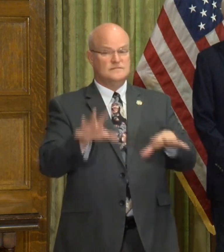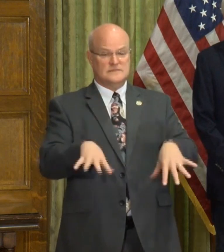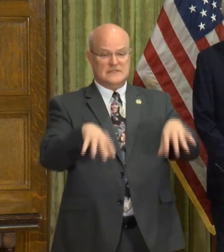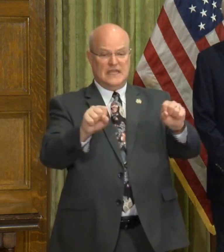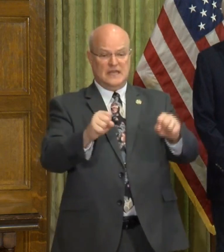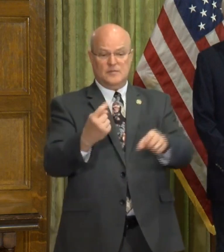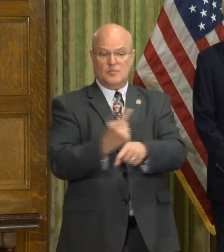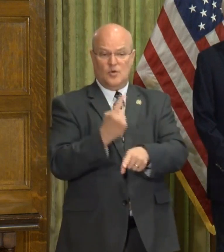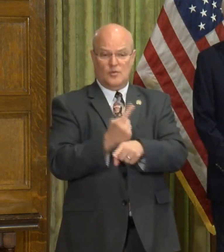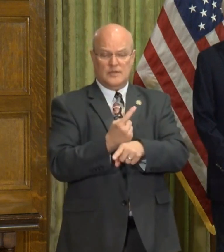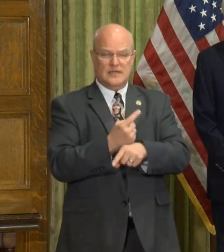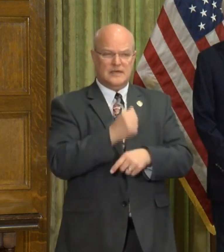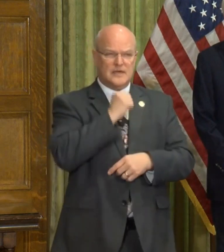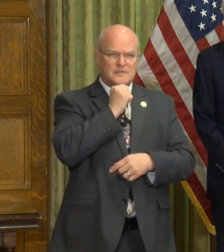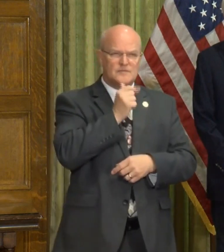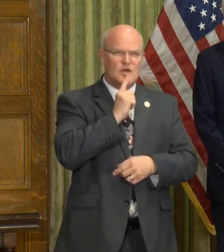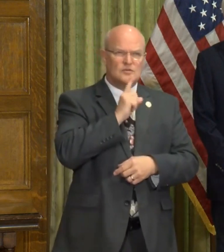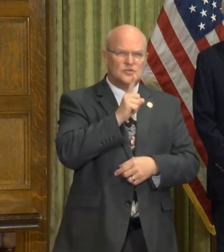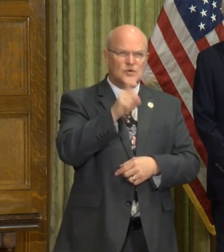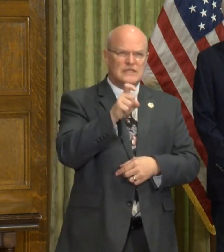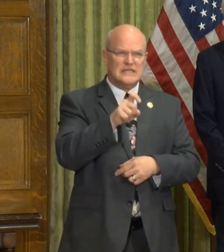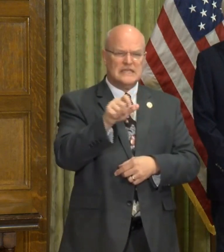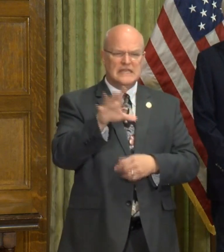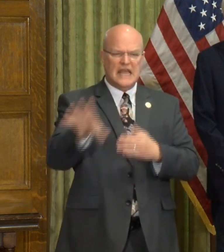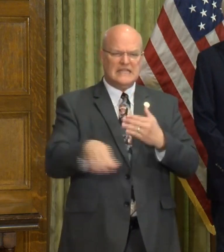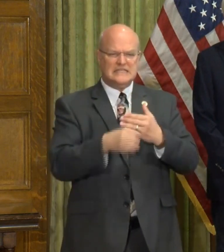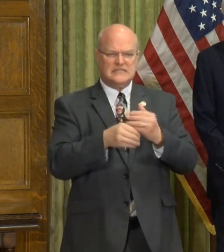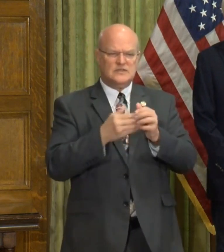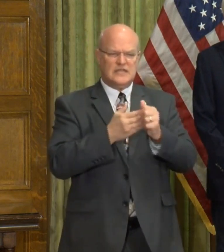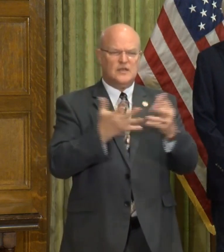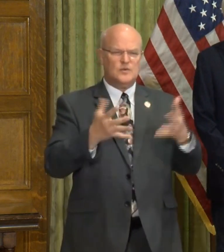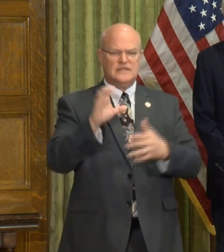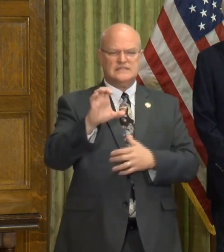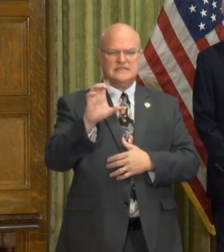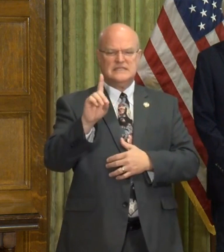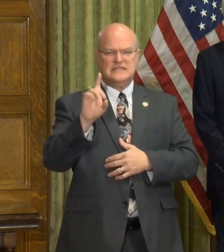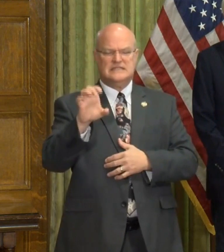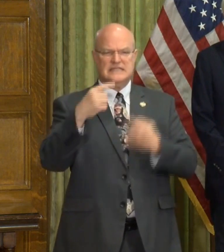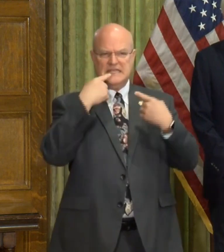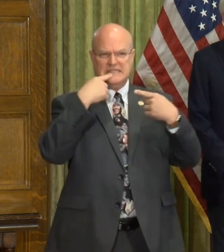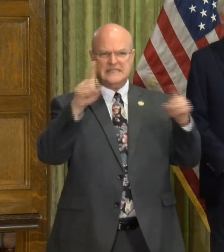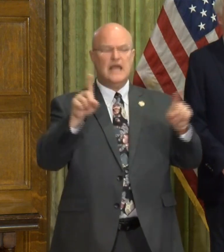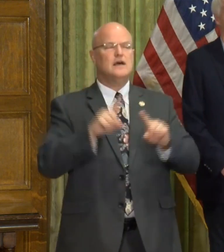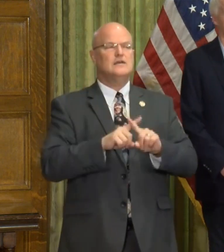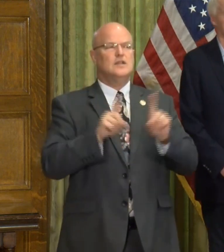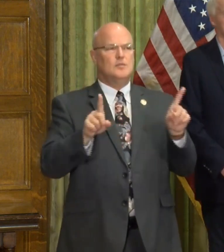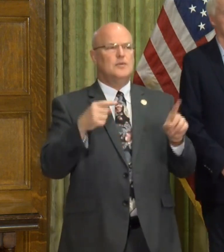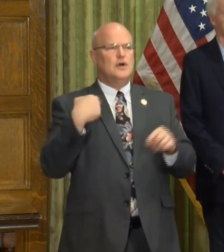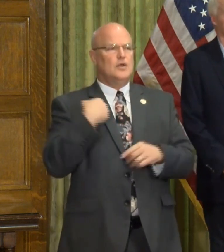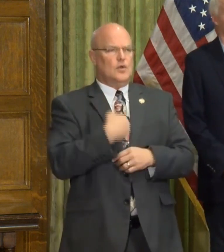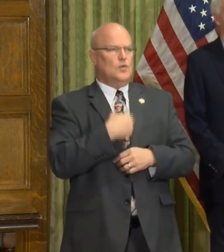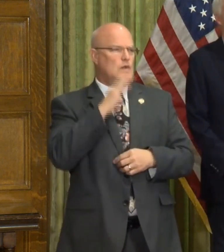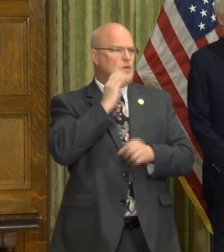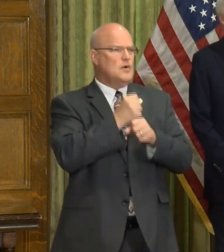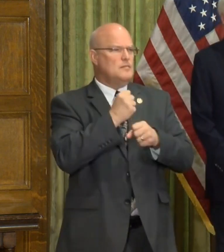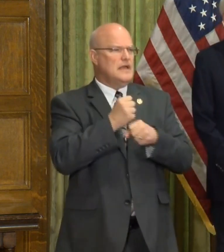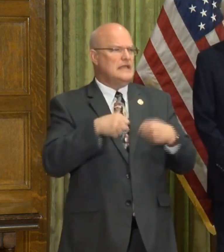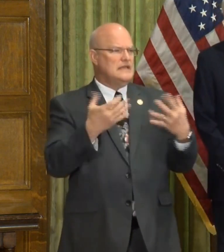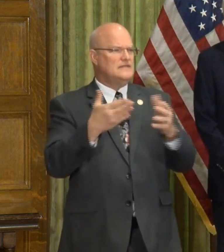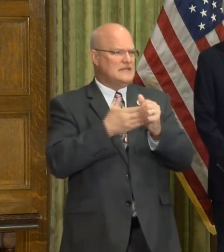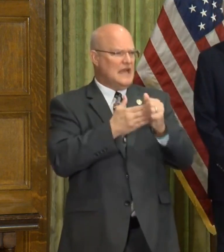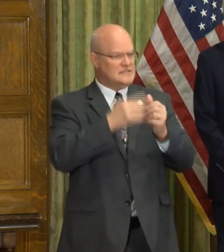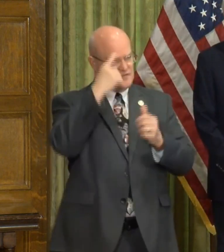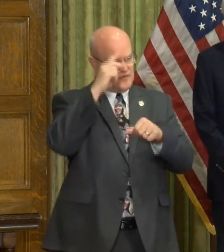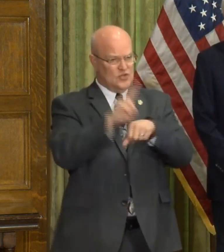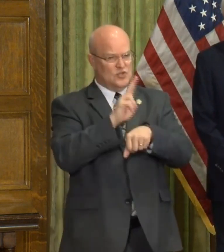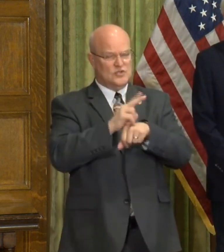taken up appropriately, I'm not sure that we need additional guidance beyond what the CDC has put out there, but we may